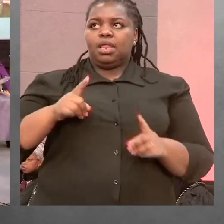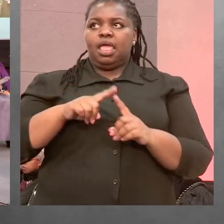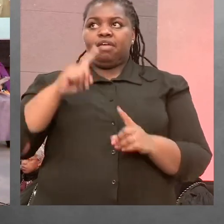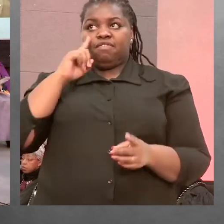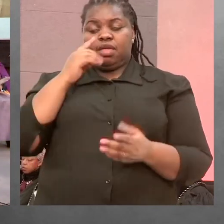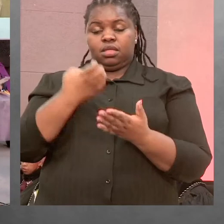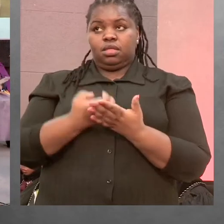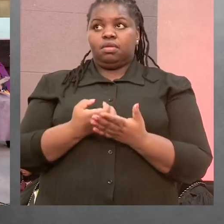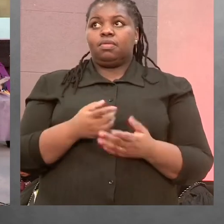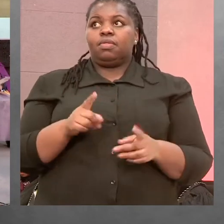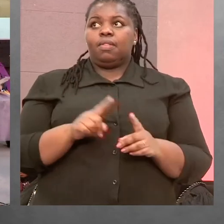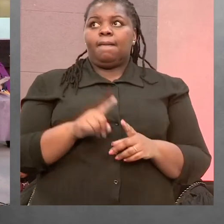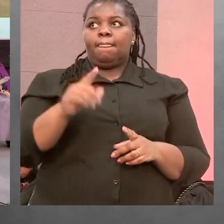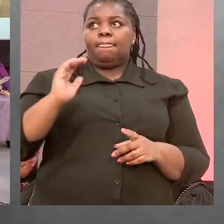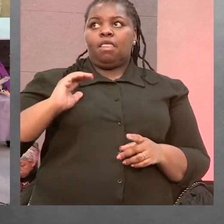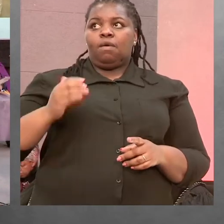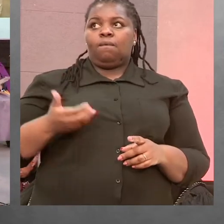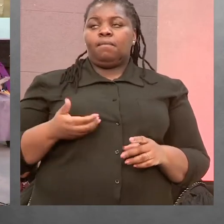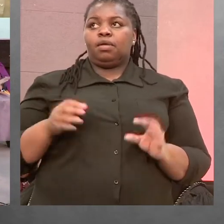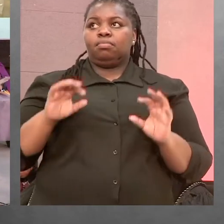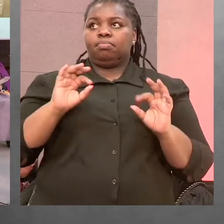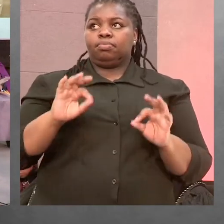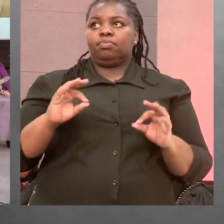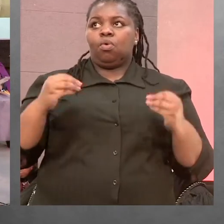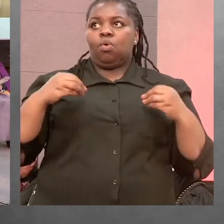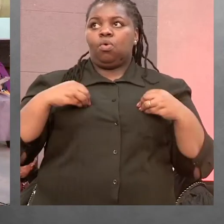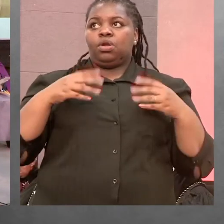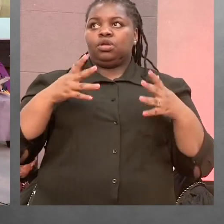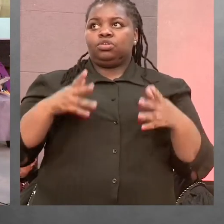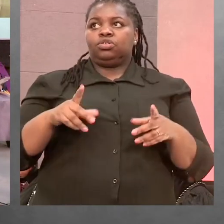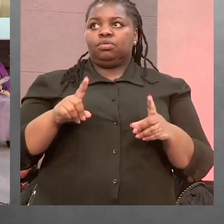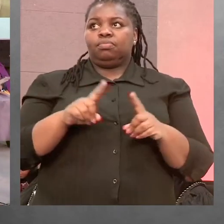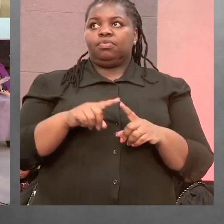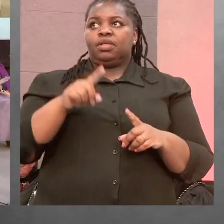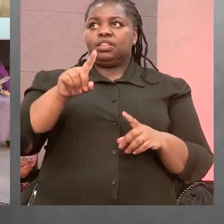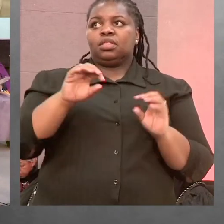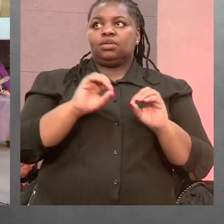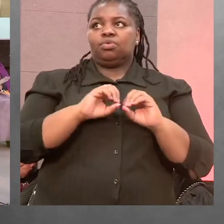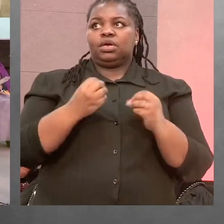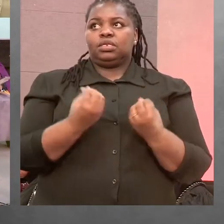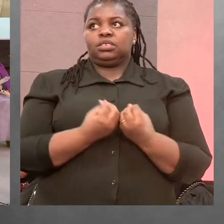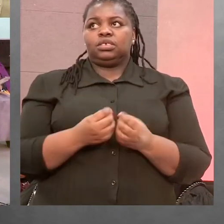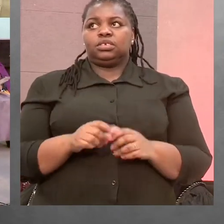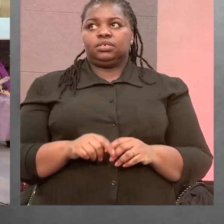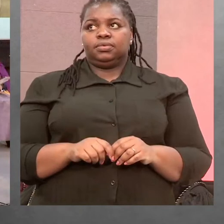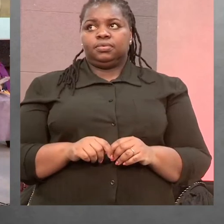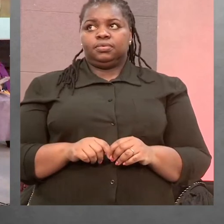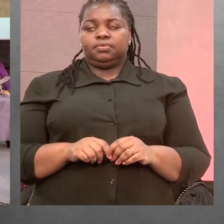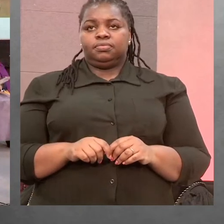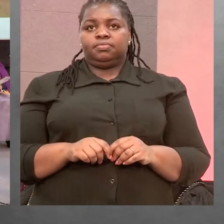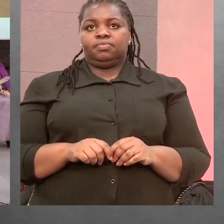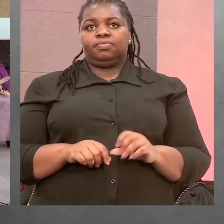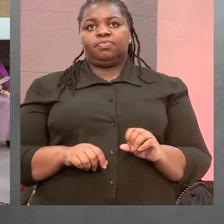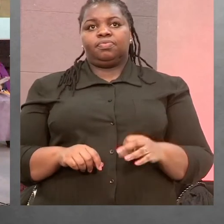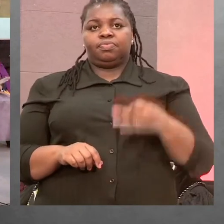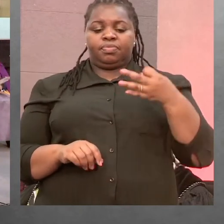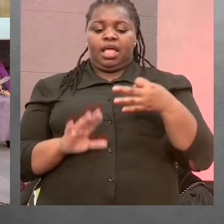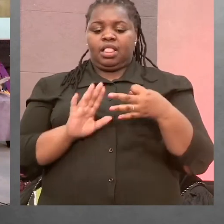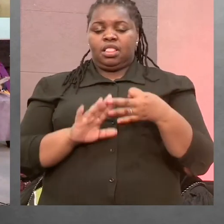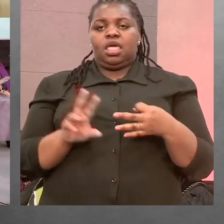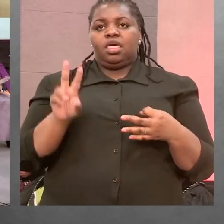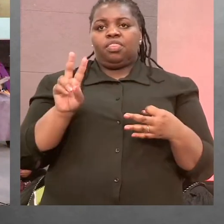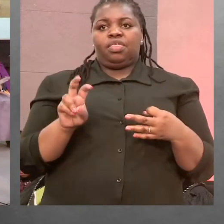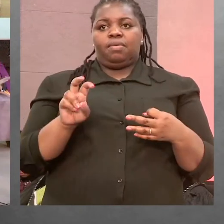the significant women ownership or equity within that organization. The third theme is